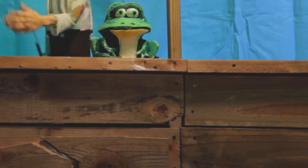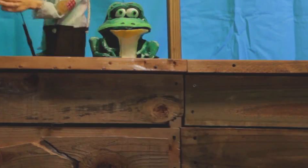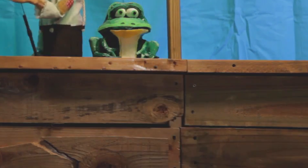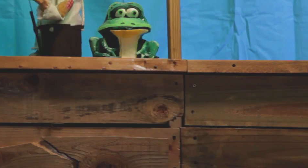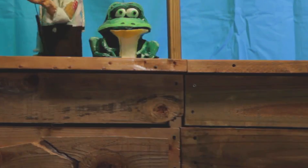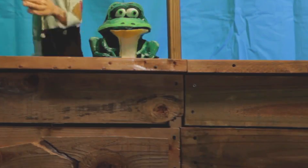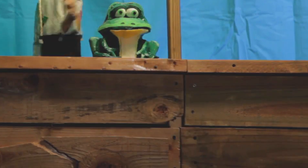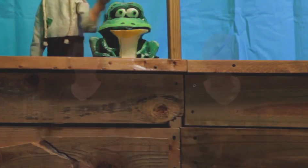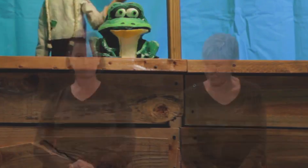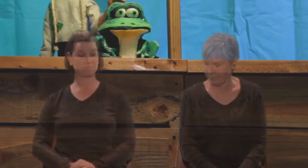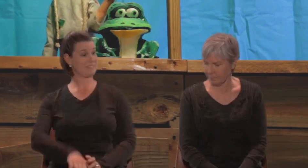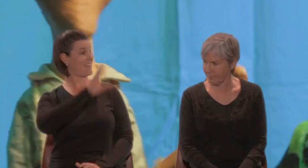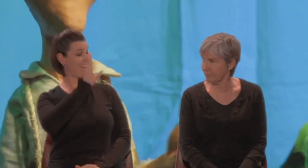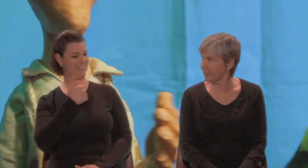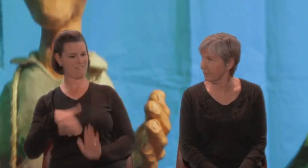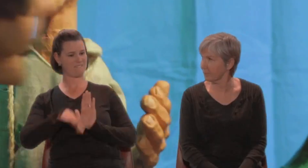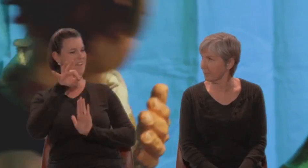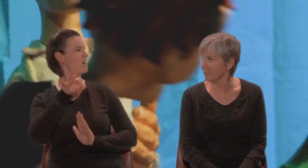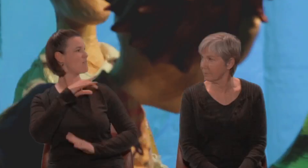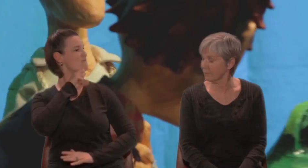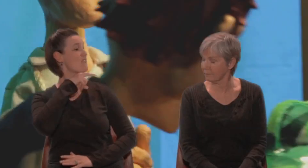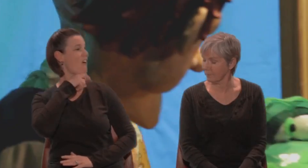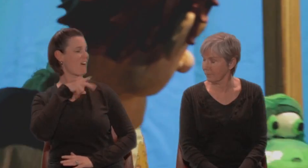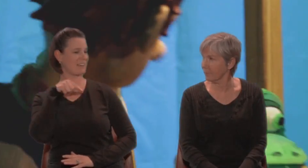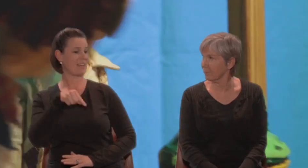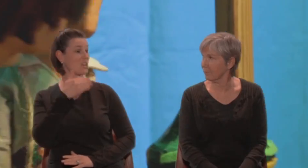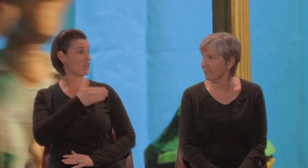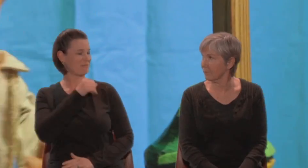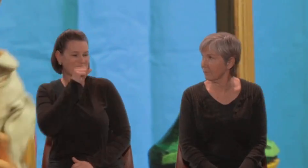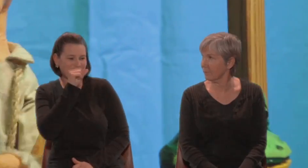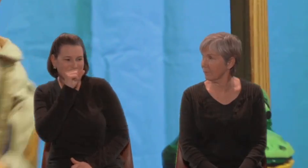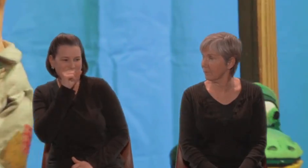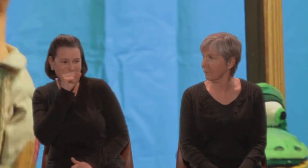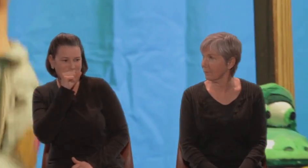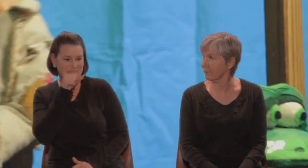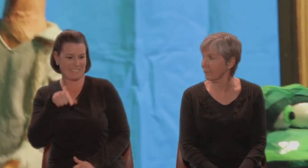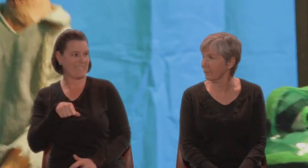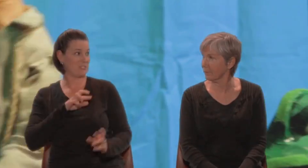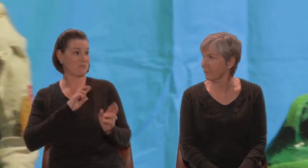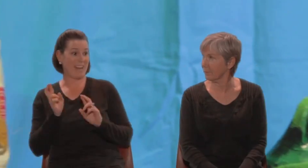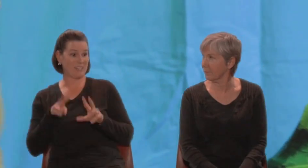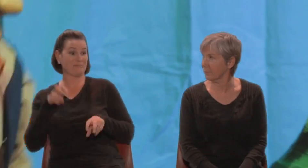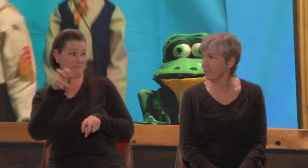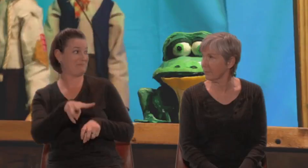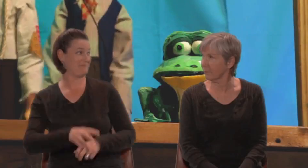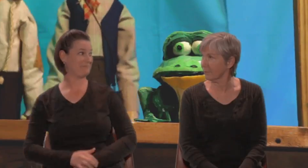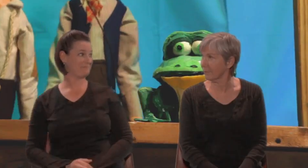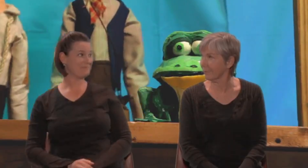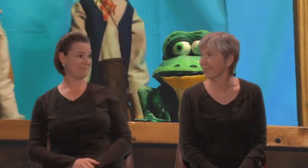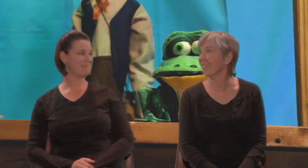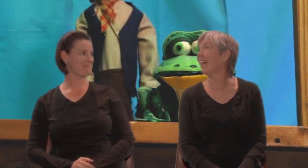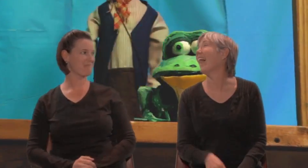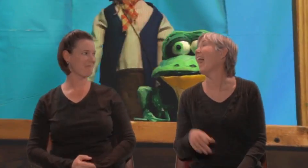Hey there, I done got you a frog, and a good... He's a ready to go.